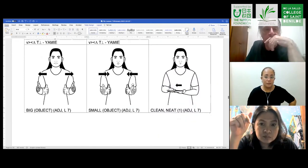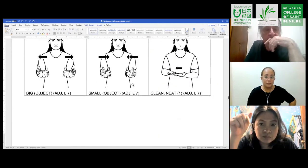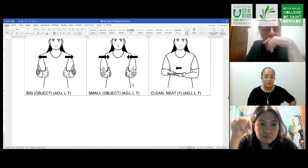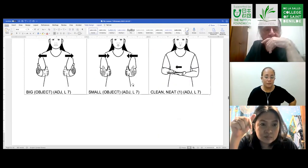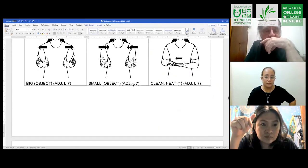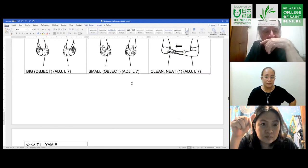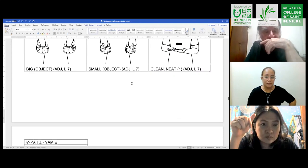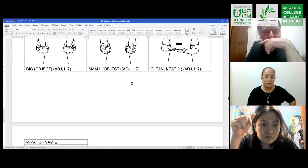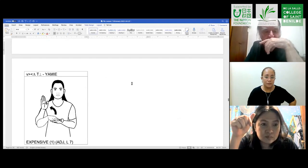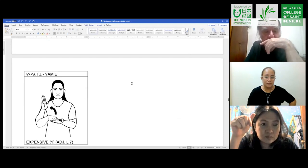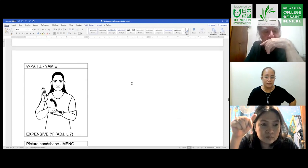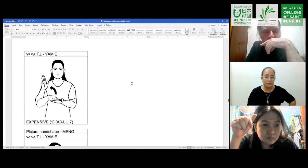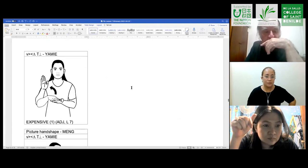And go down.